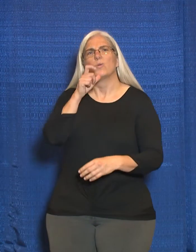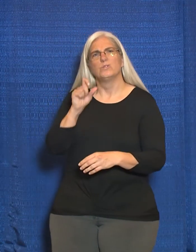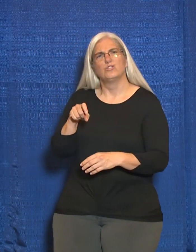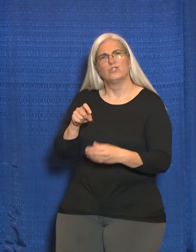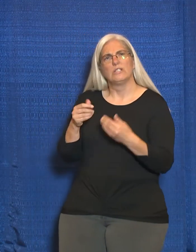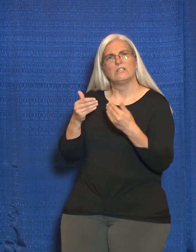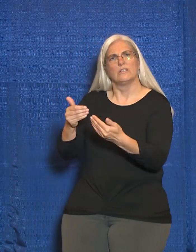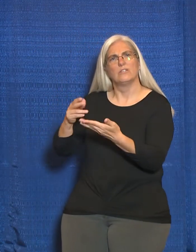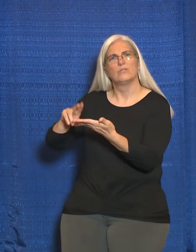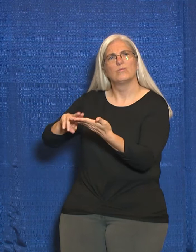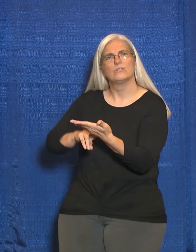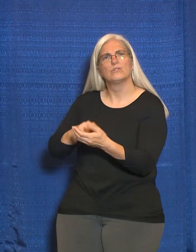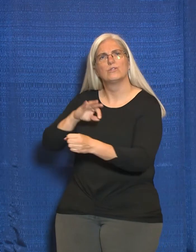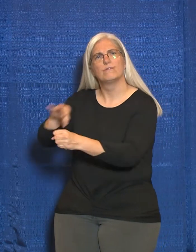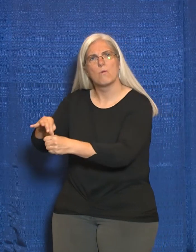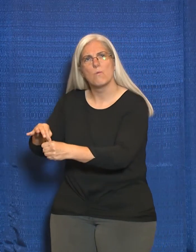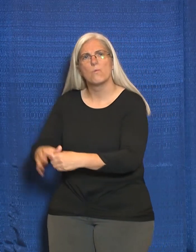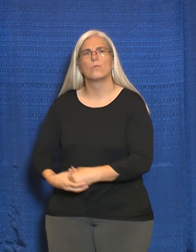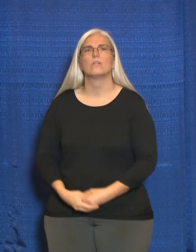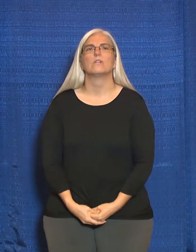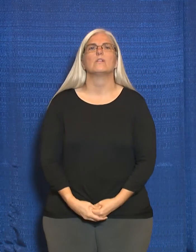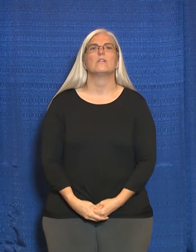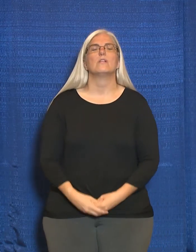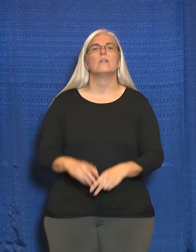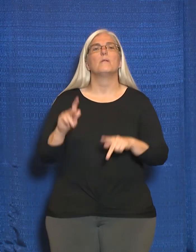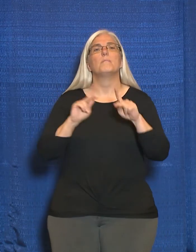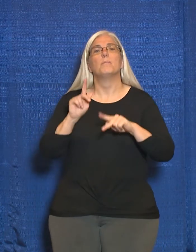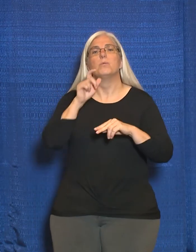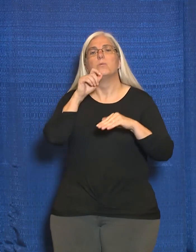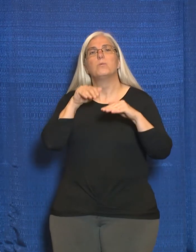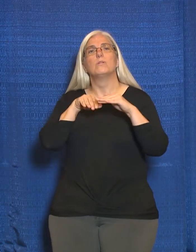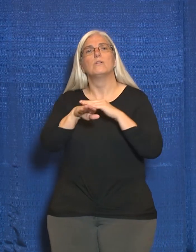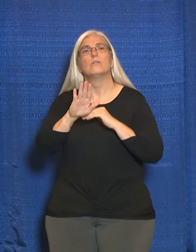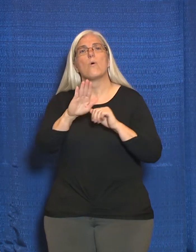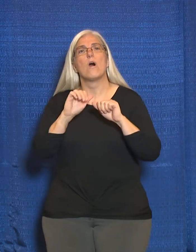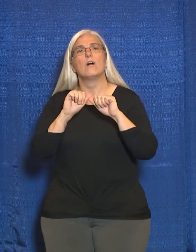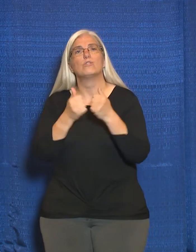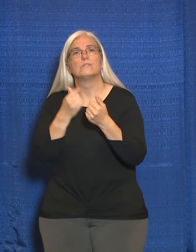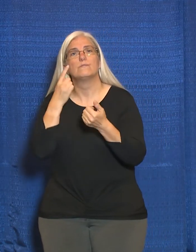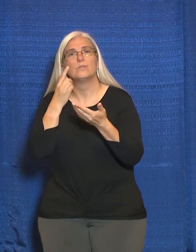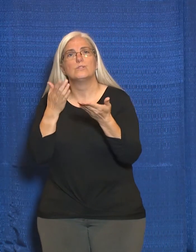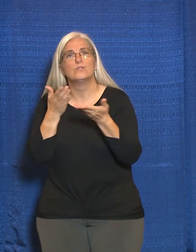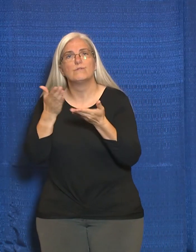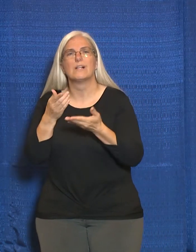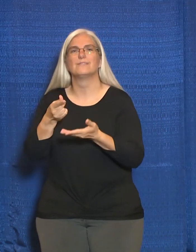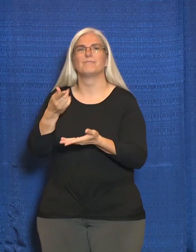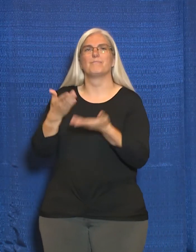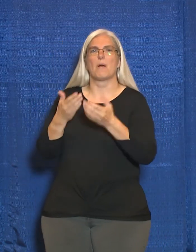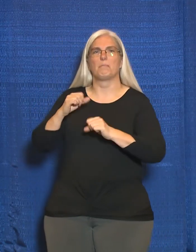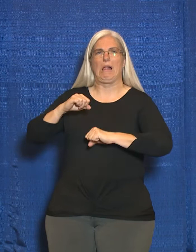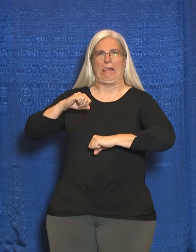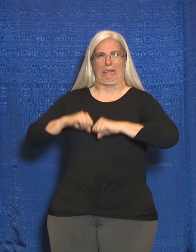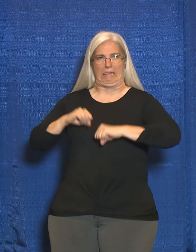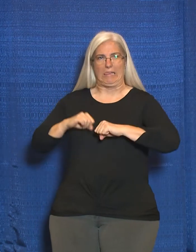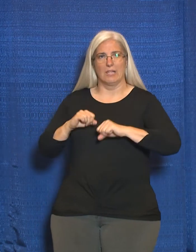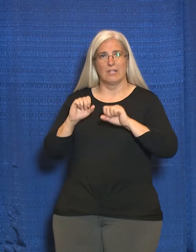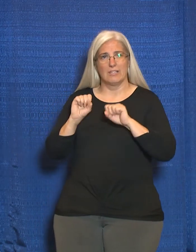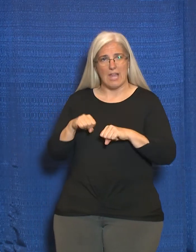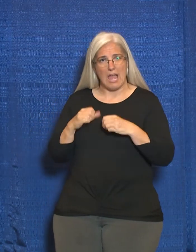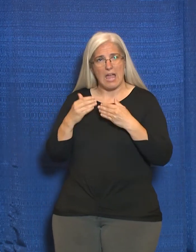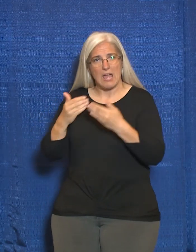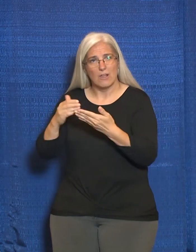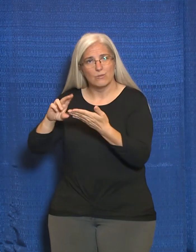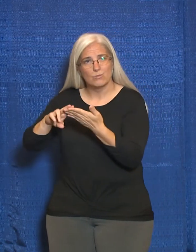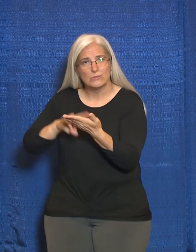Who should register to vote? Clients at your agency may be unsure whether they should register or re-register to vote.